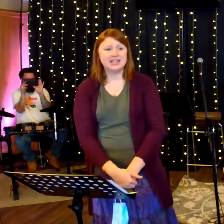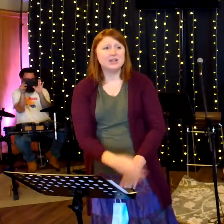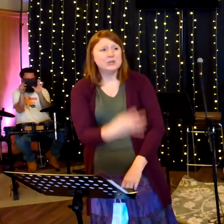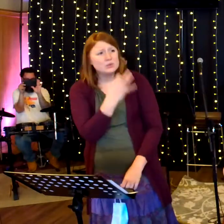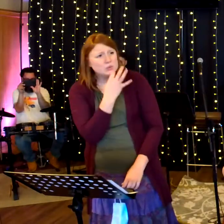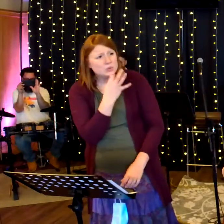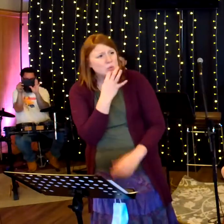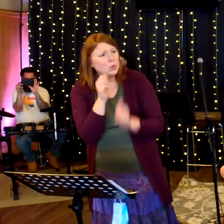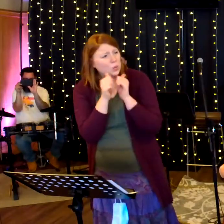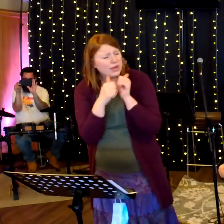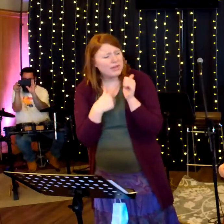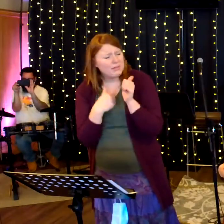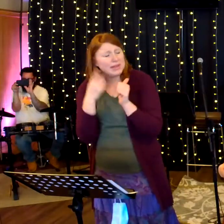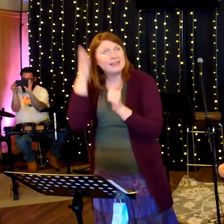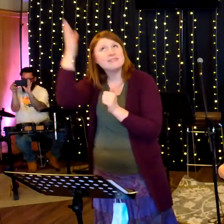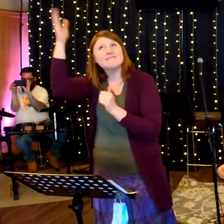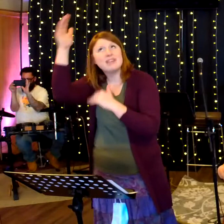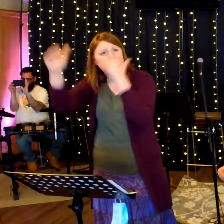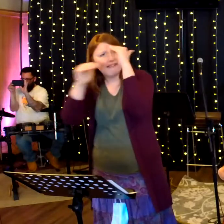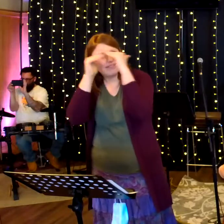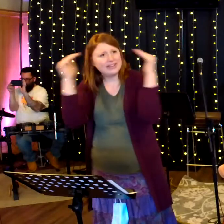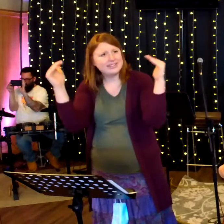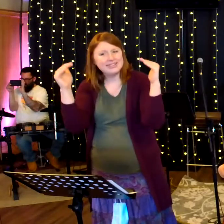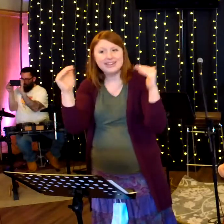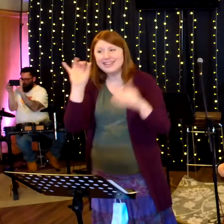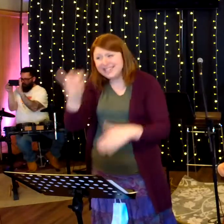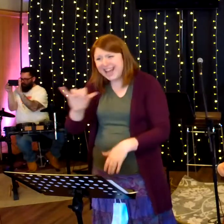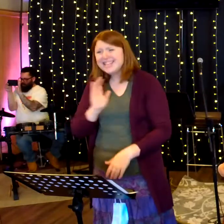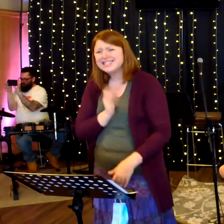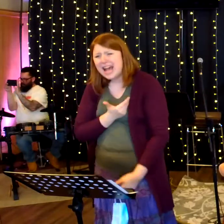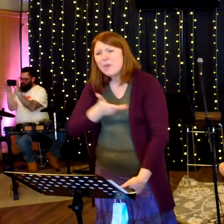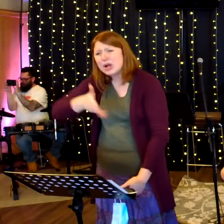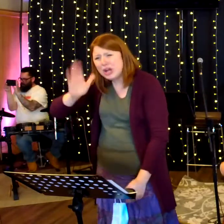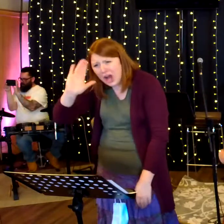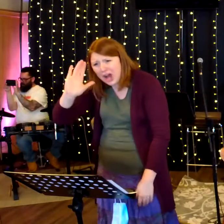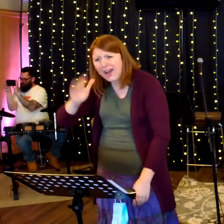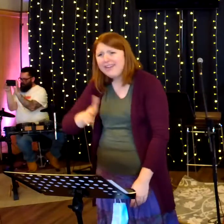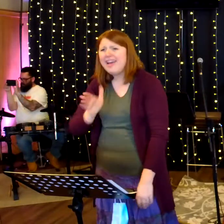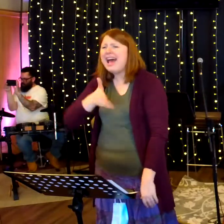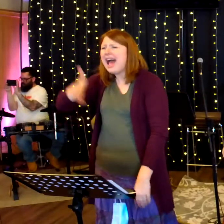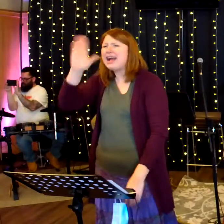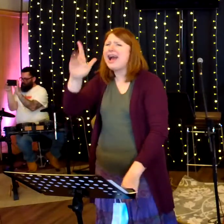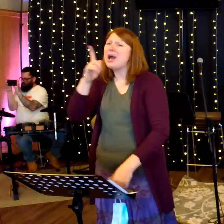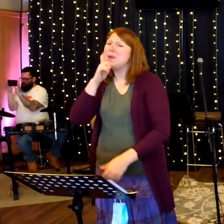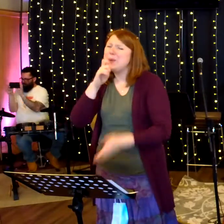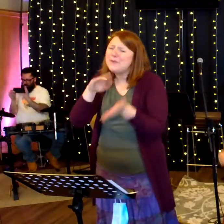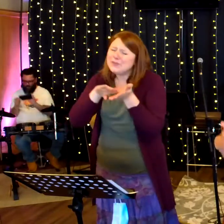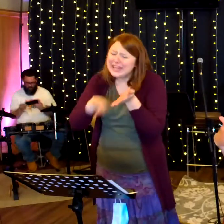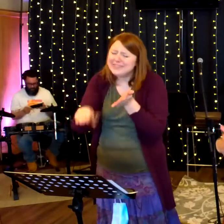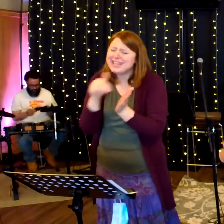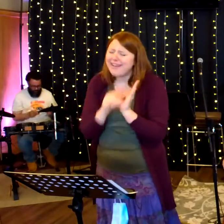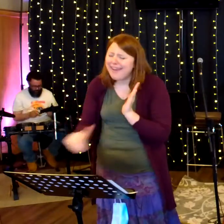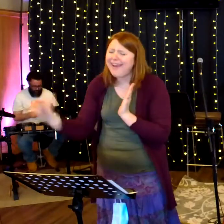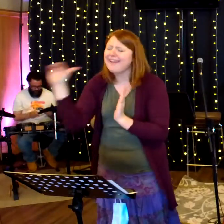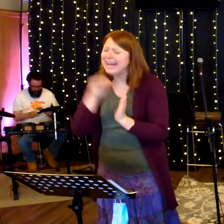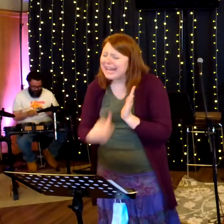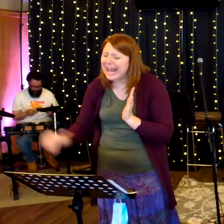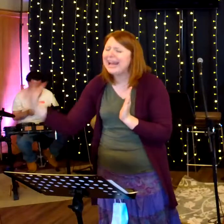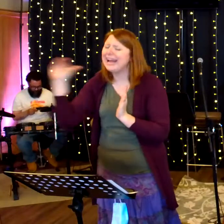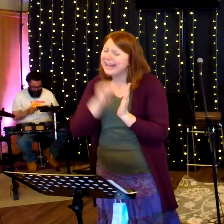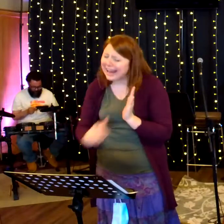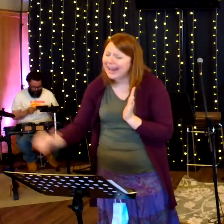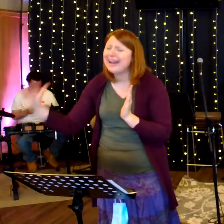be with me in paradise. That's our God. He's a God of grace and forgiveness and